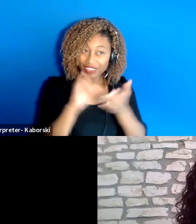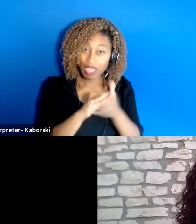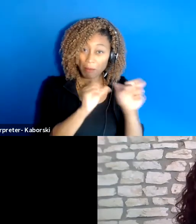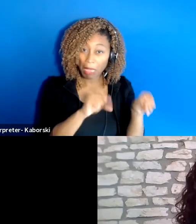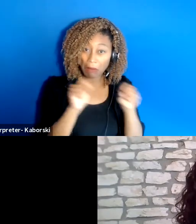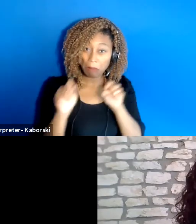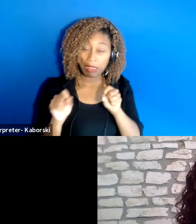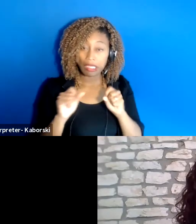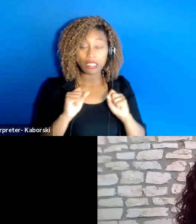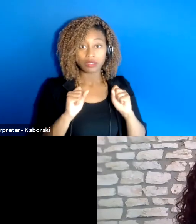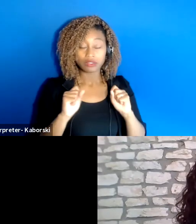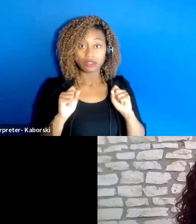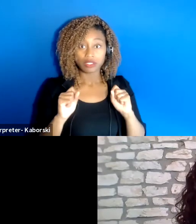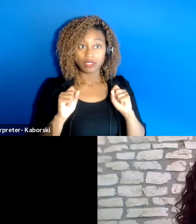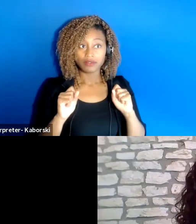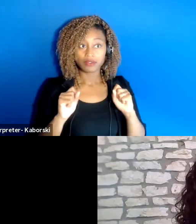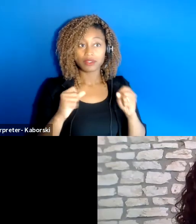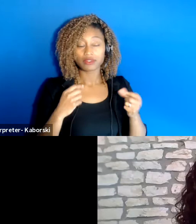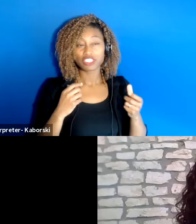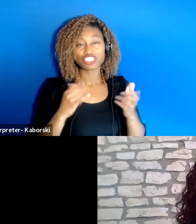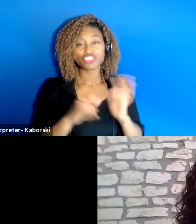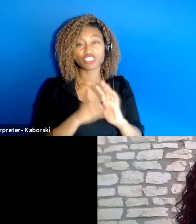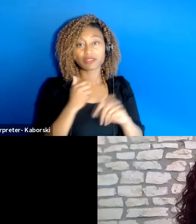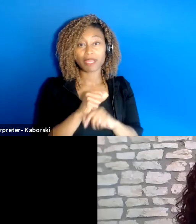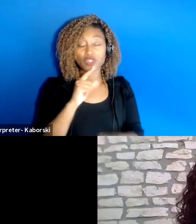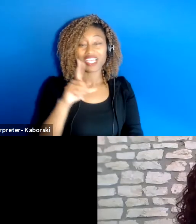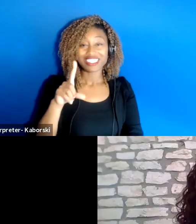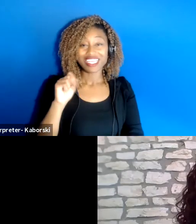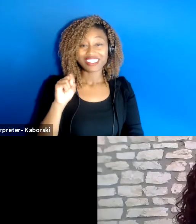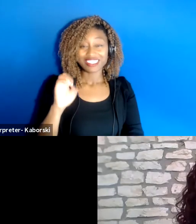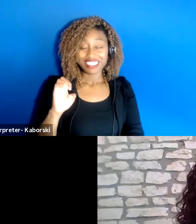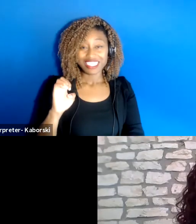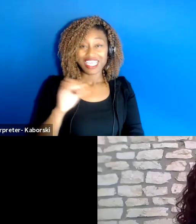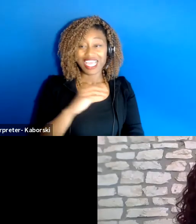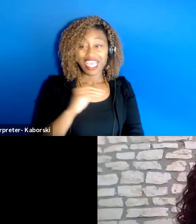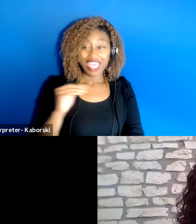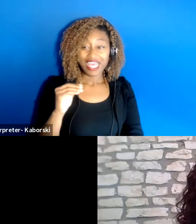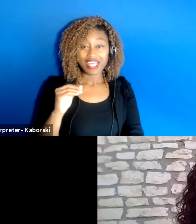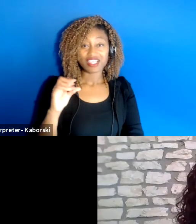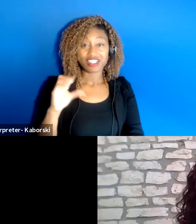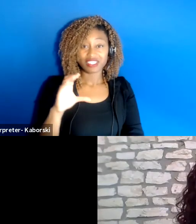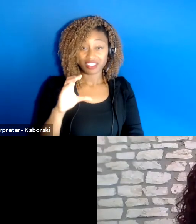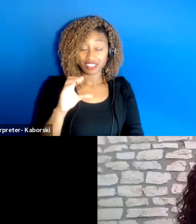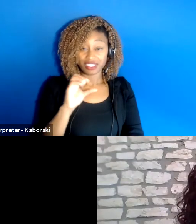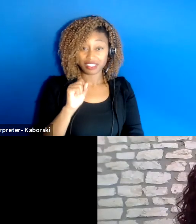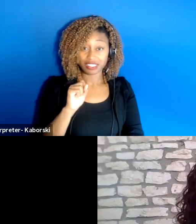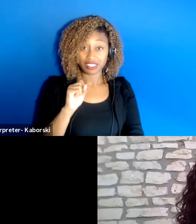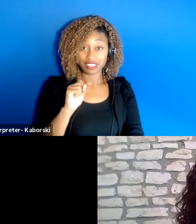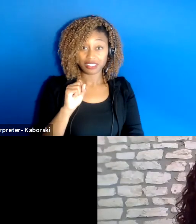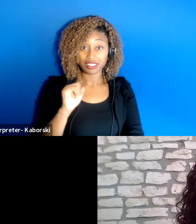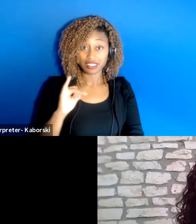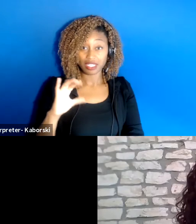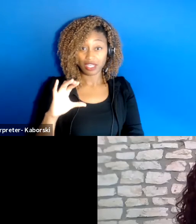I think that it would just making sure that the DSE and the SILC do have a good relationship, and that